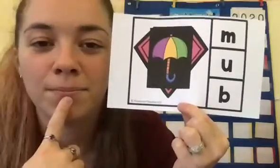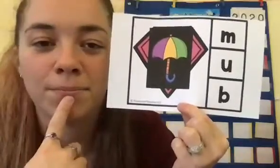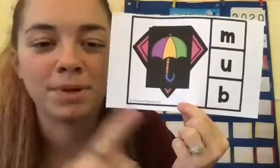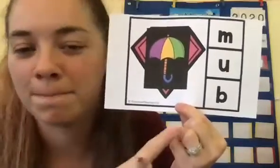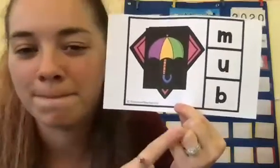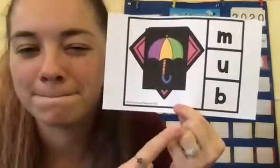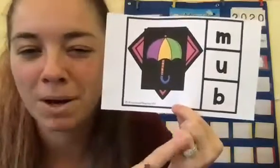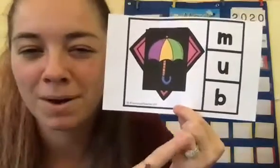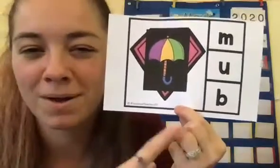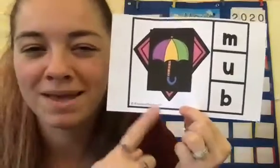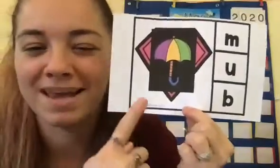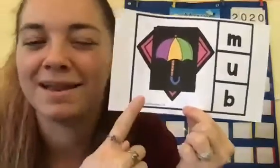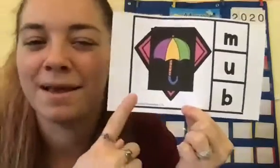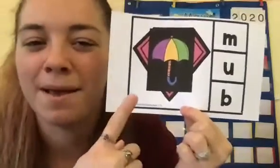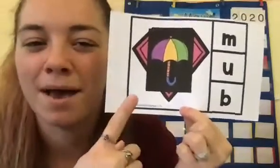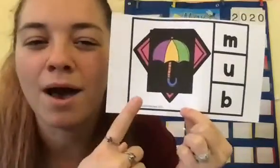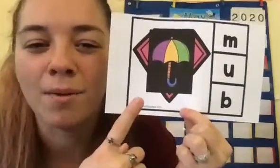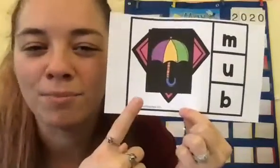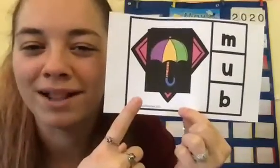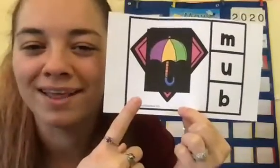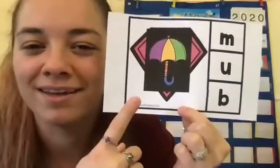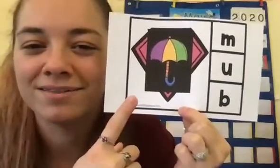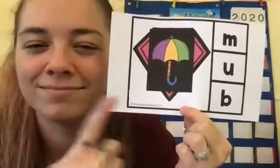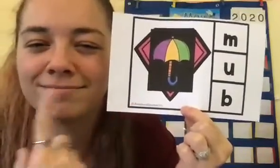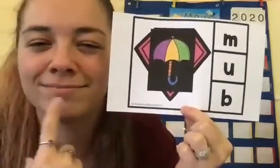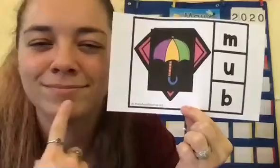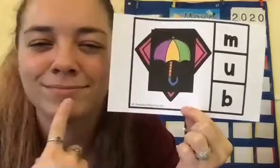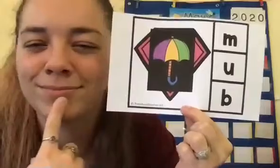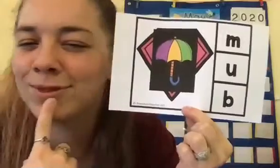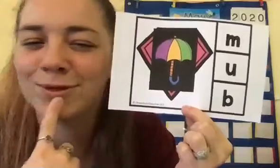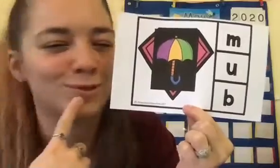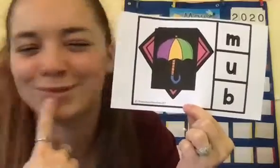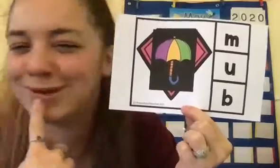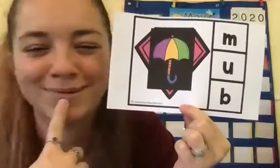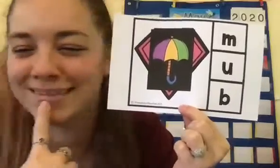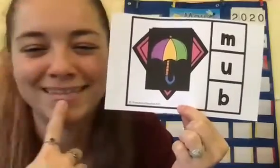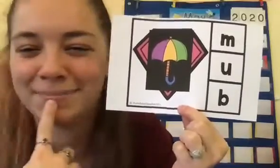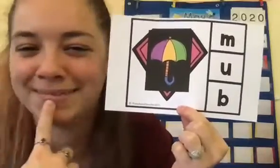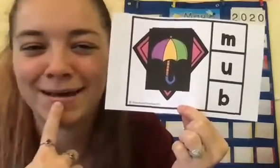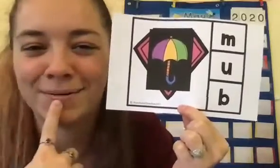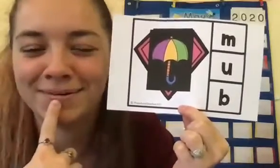But ball and umbrella, those don't start with the same sound.